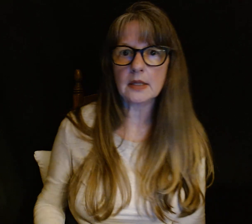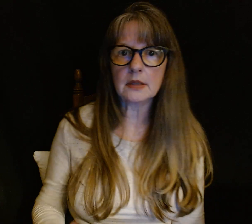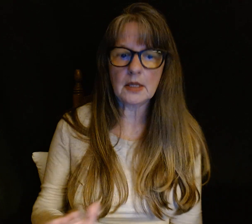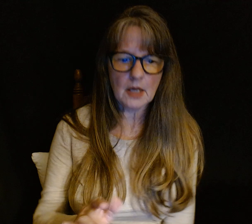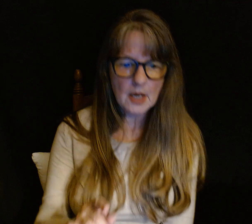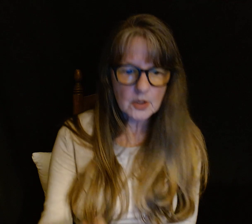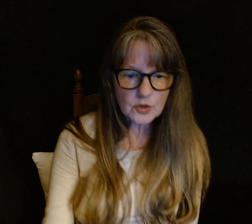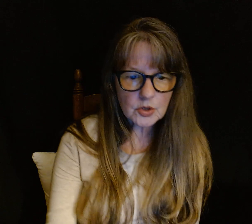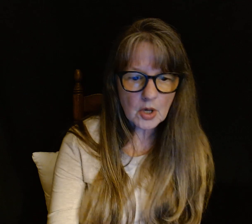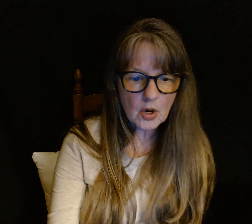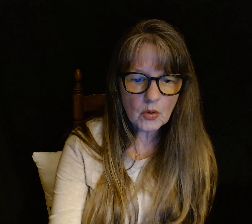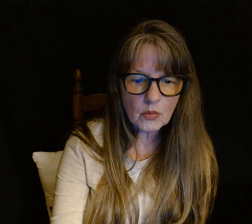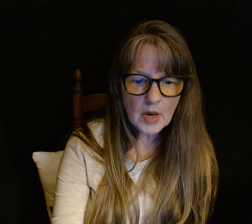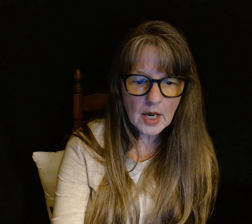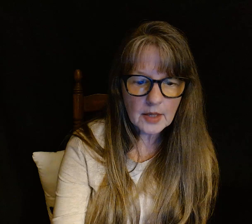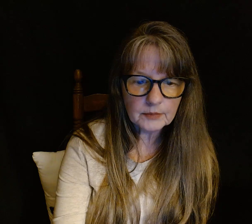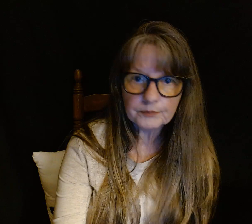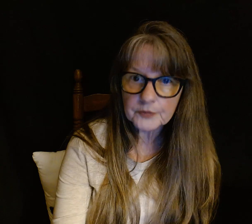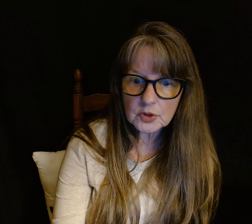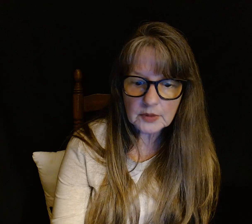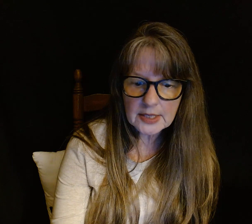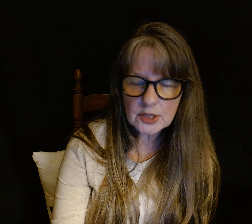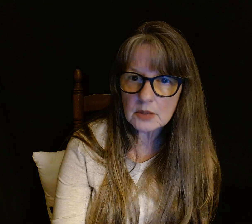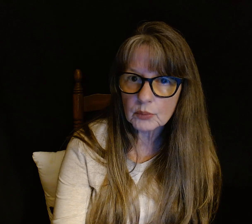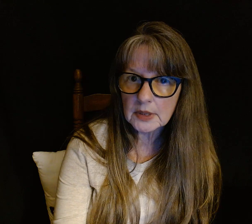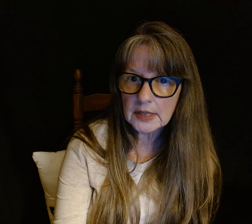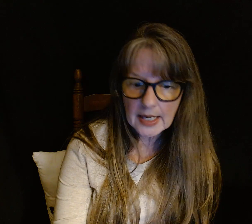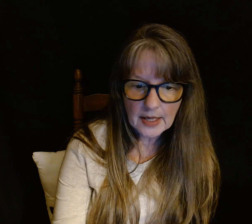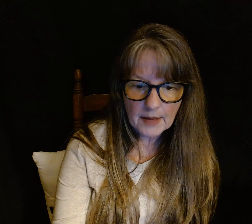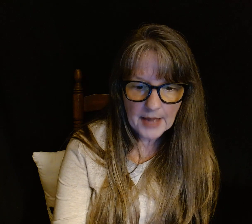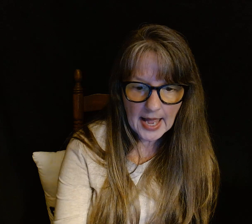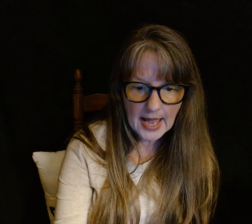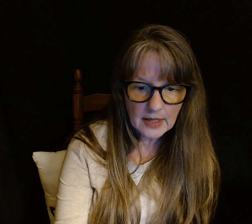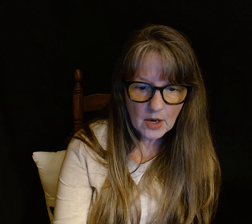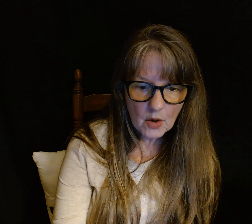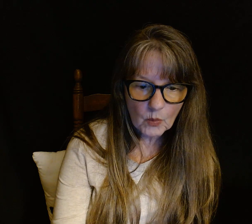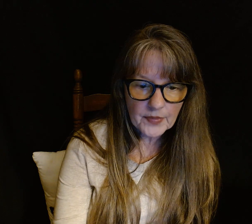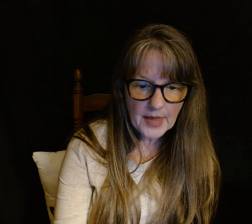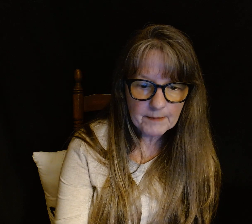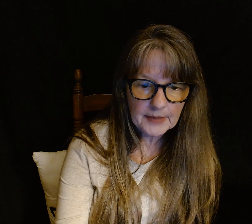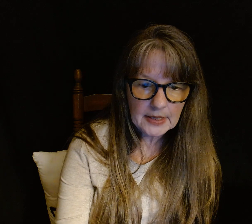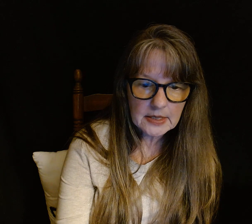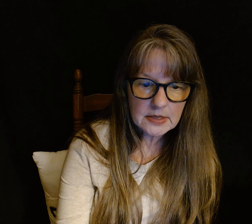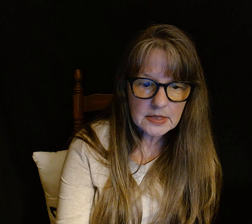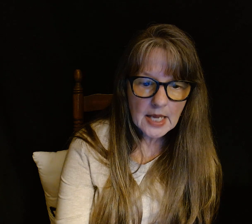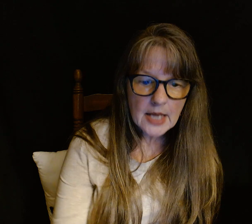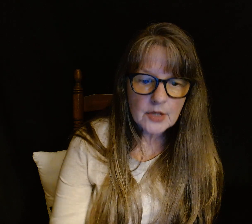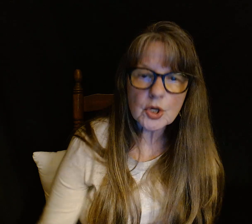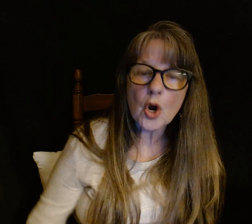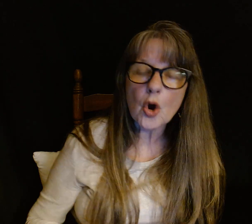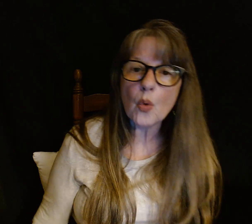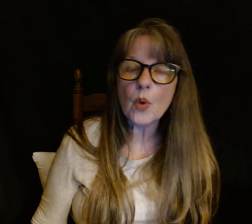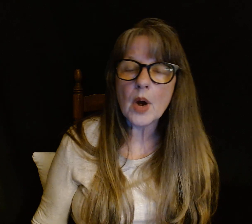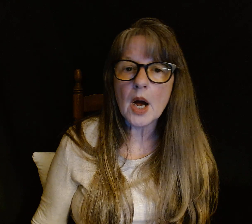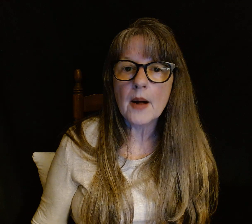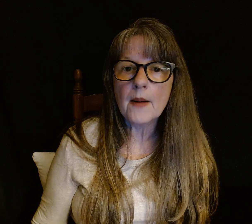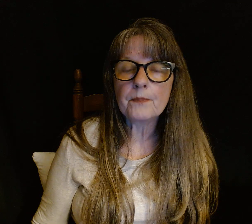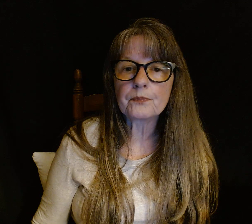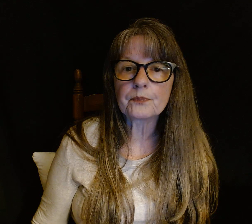thing. So let's really kind of unpack what that means. So